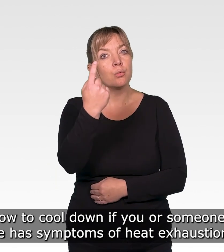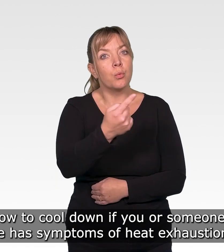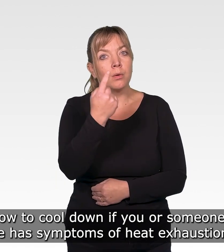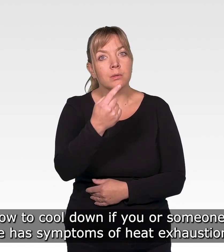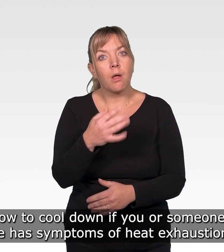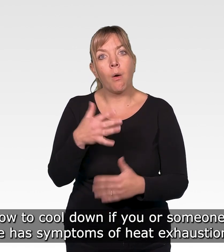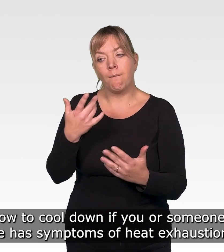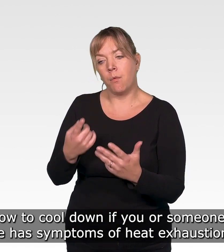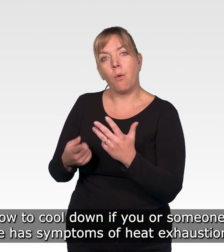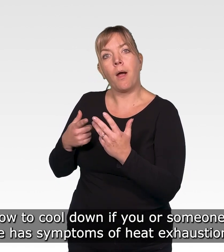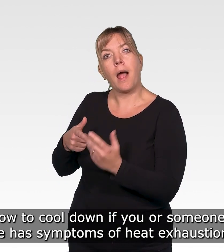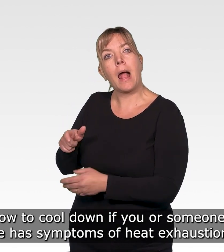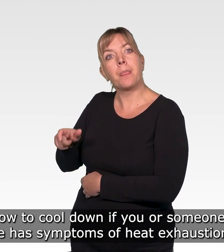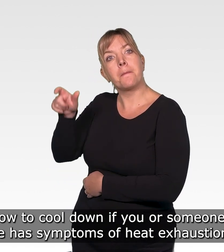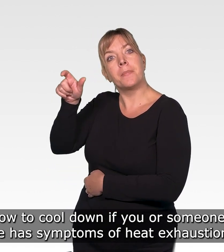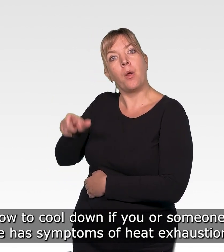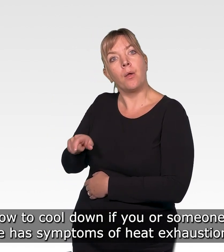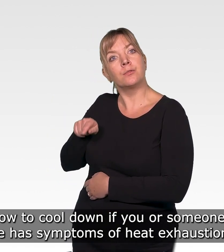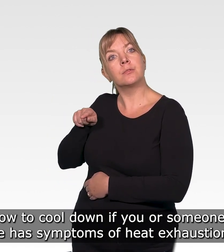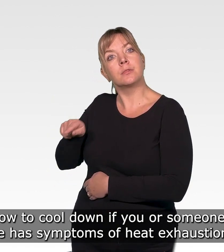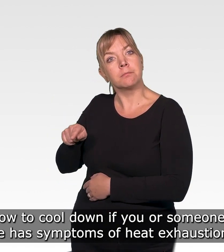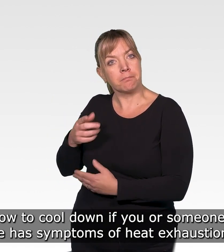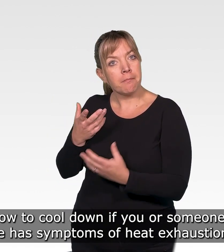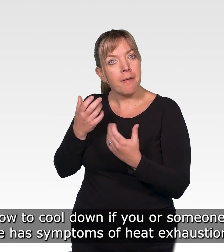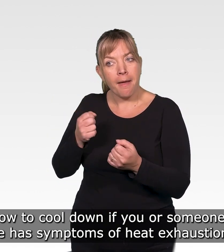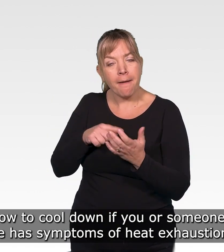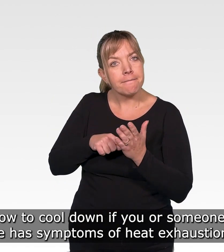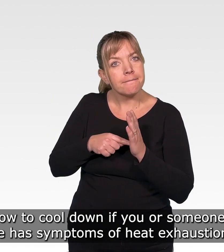How to cool down if you or someone else has symptoms of heat exhaustion.